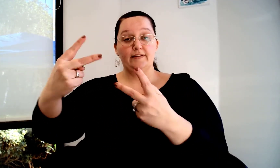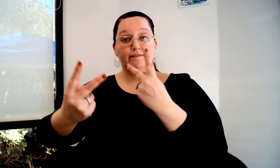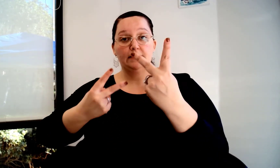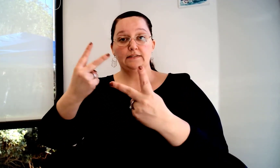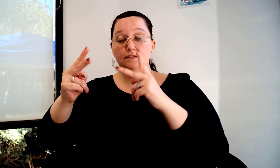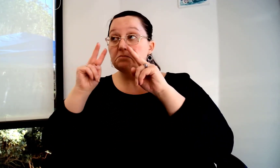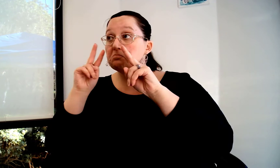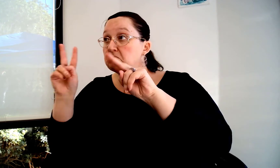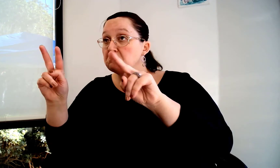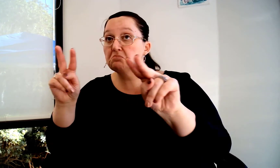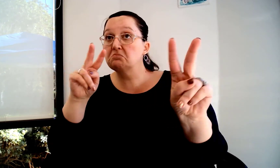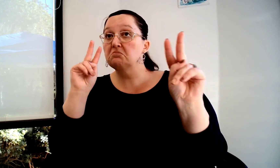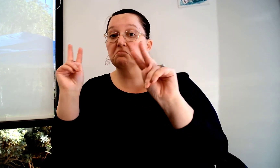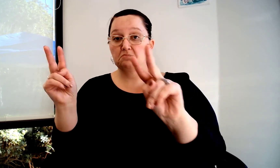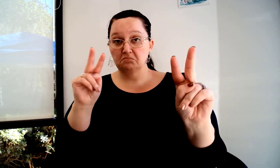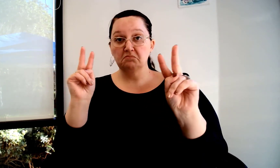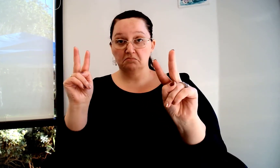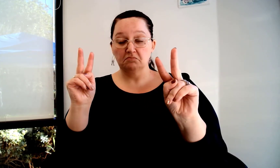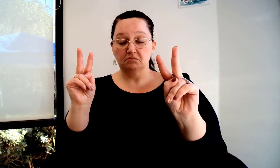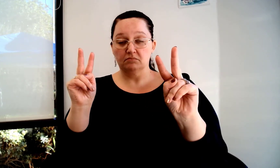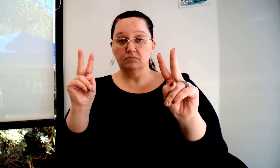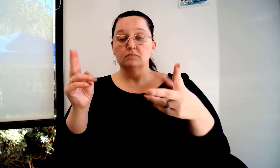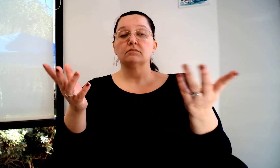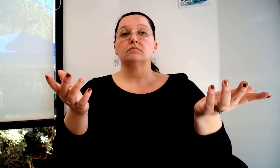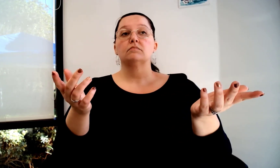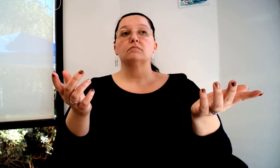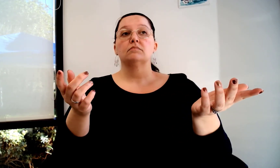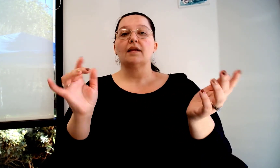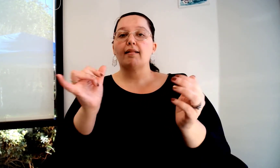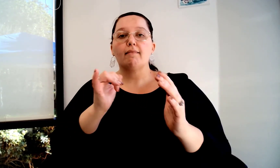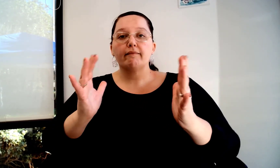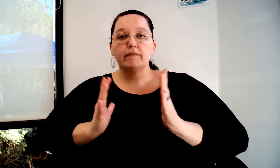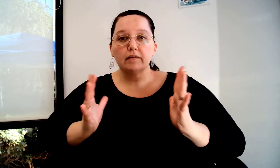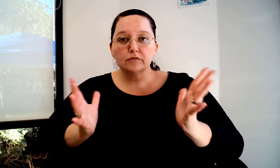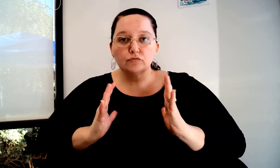stopped, I got out, and I visited Jamaica. I looked around, enjoyed